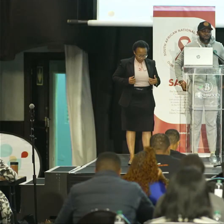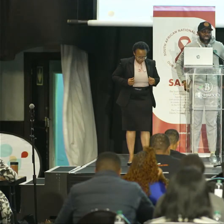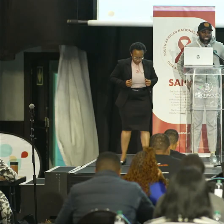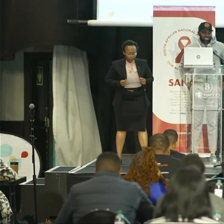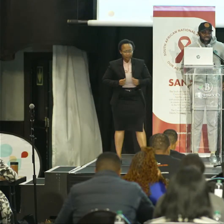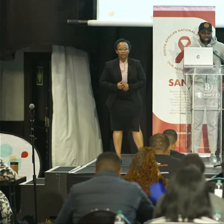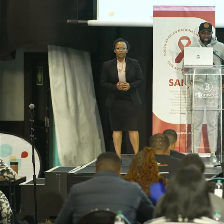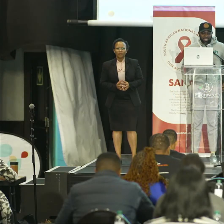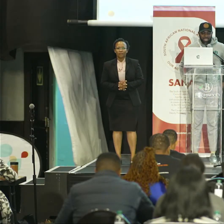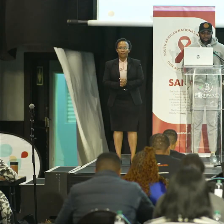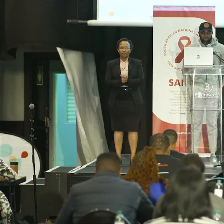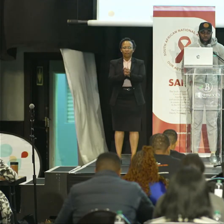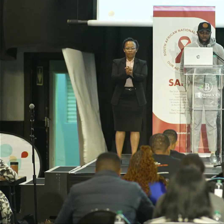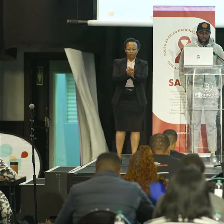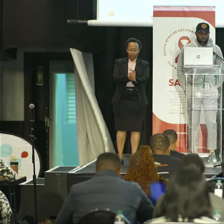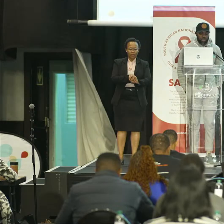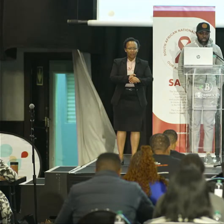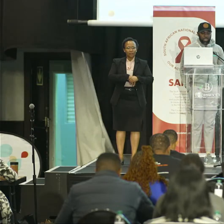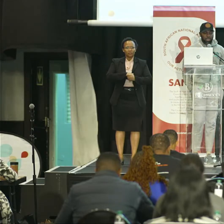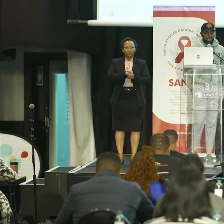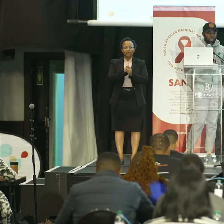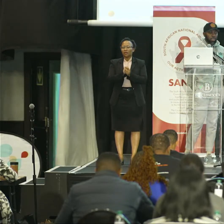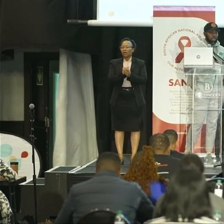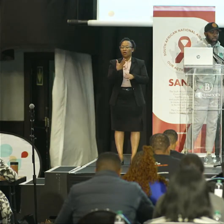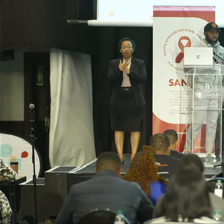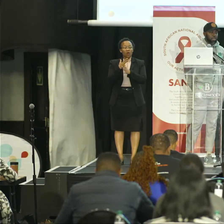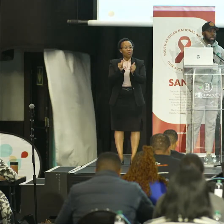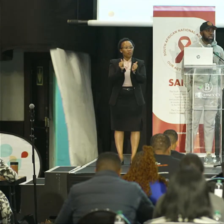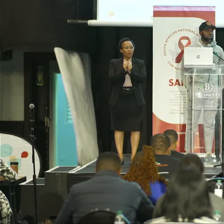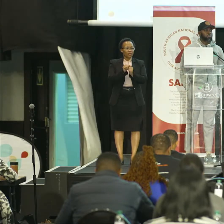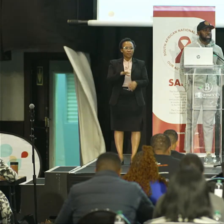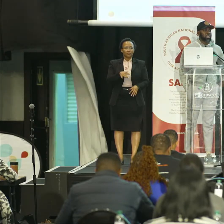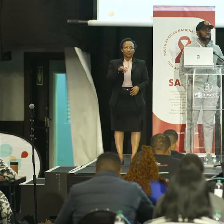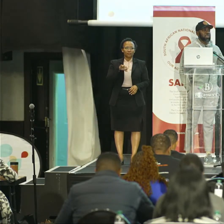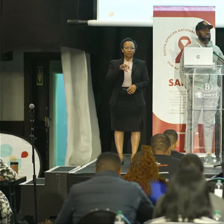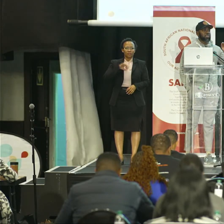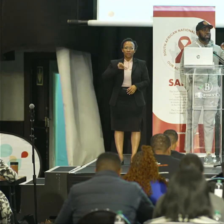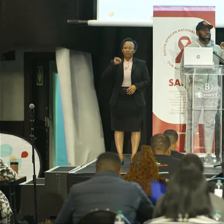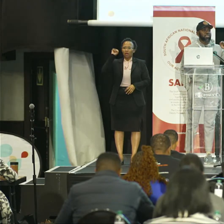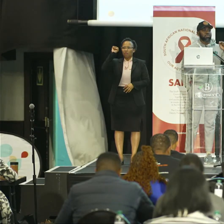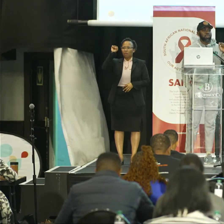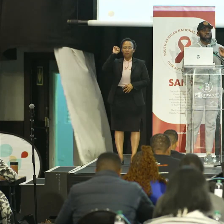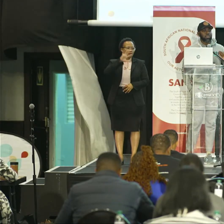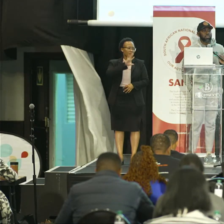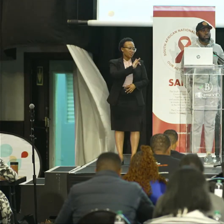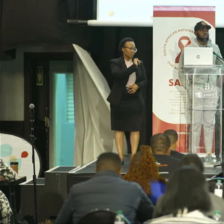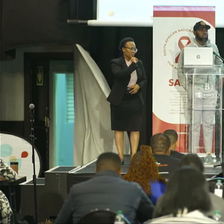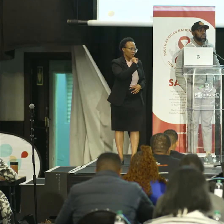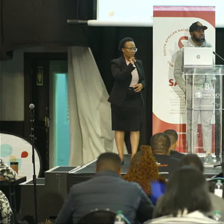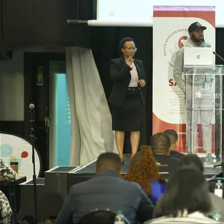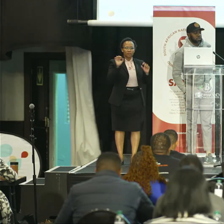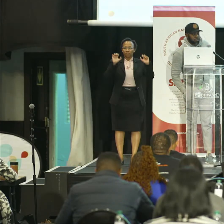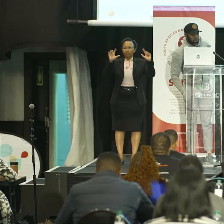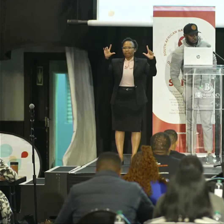Good morning, colleagues. Good morning, comrades. Can we get the slides, please?